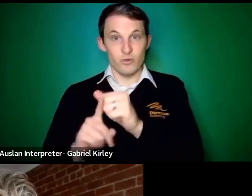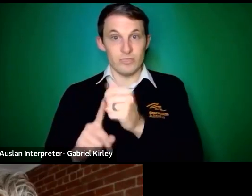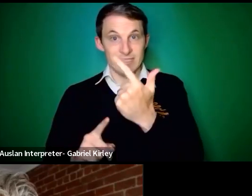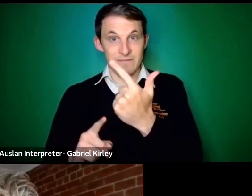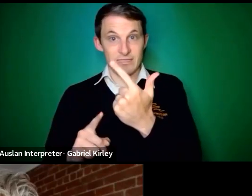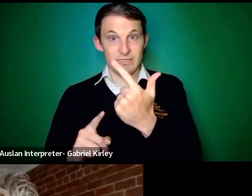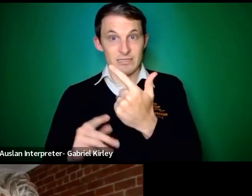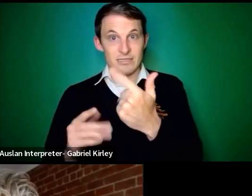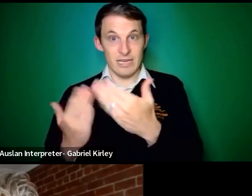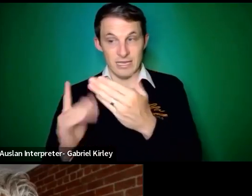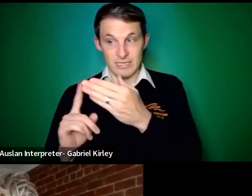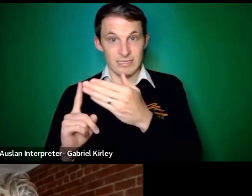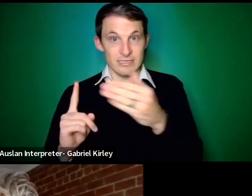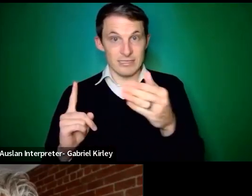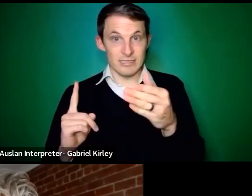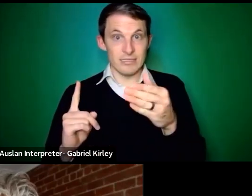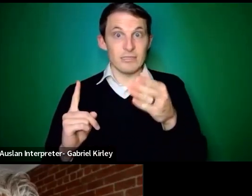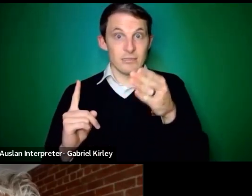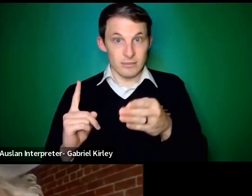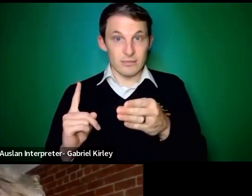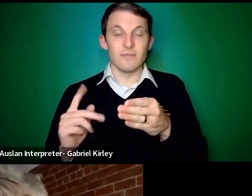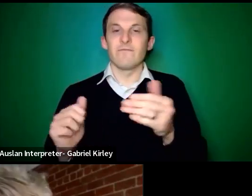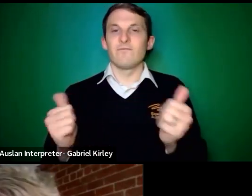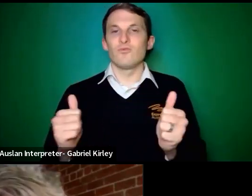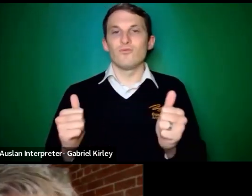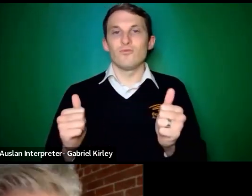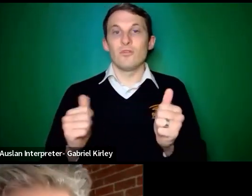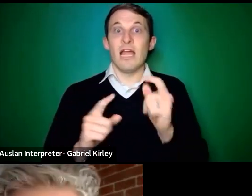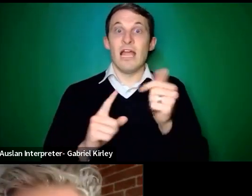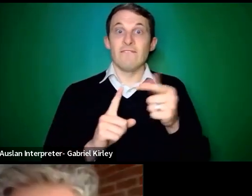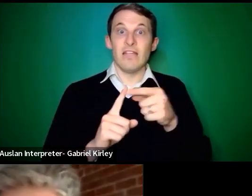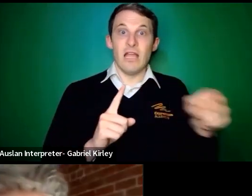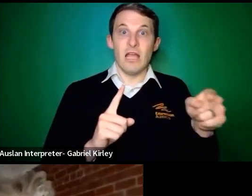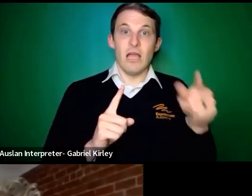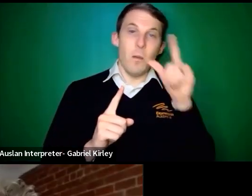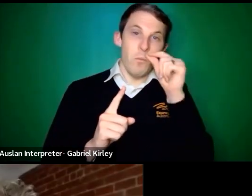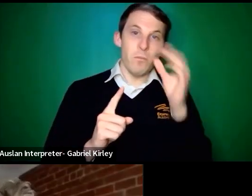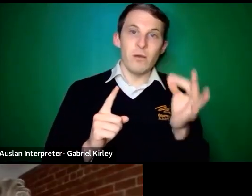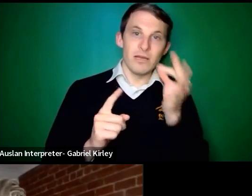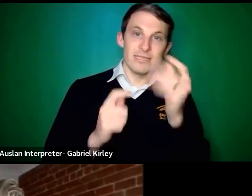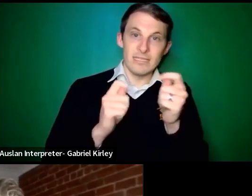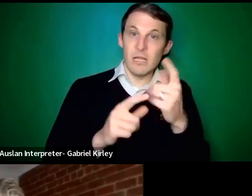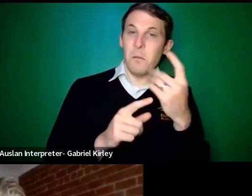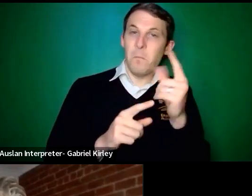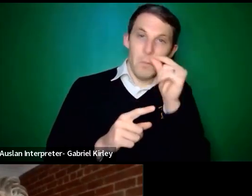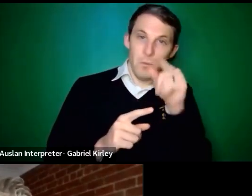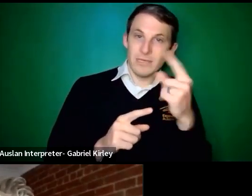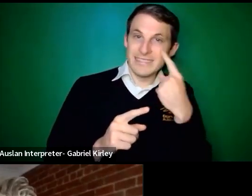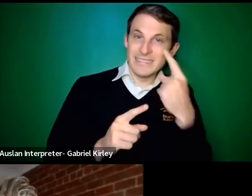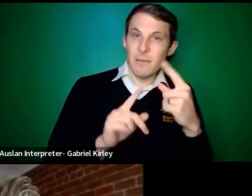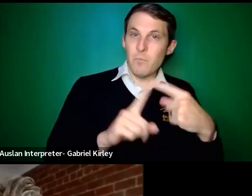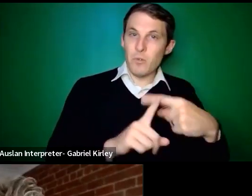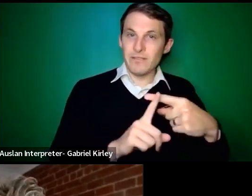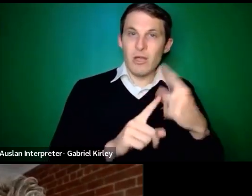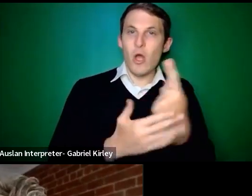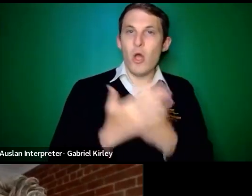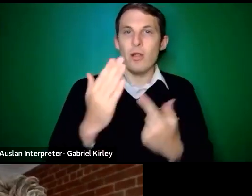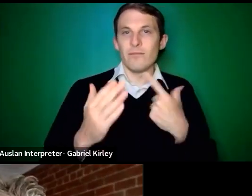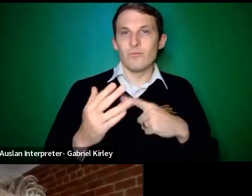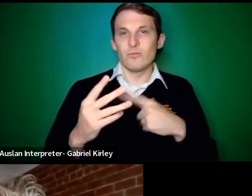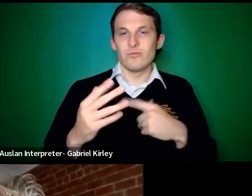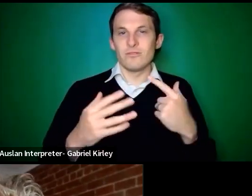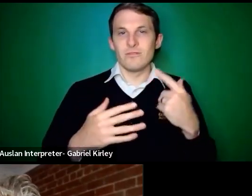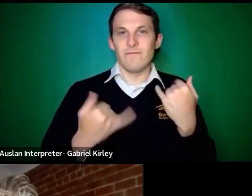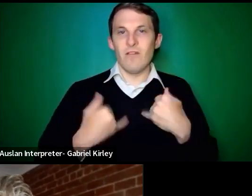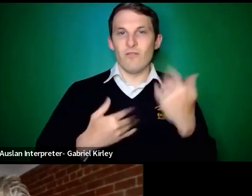if you keep on testing, as Rob has explained, it may well be positive, but that's fragments of virus that are being found there. That doesn't mean you can transmit